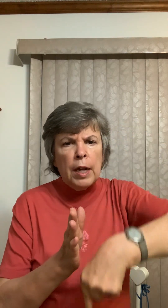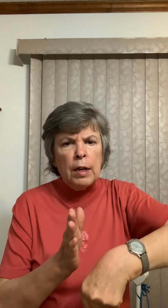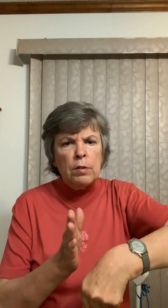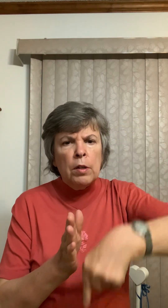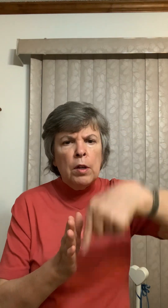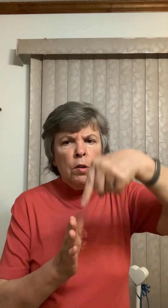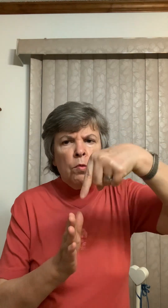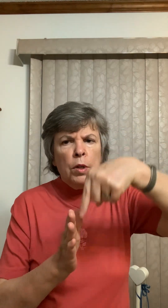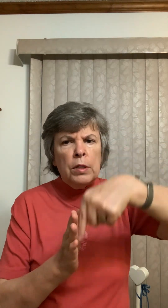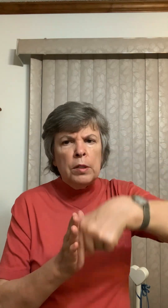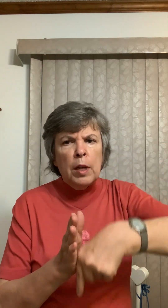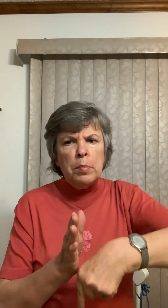down, what depths